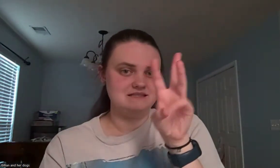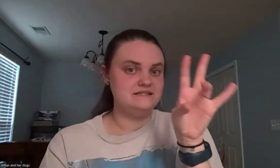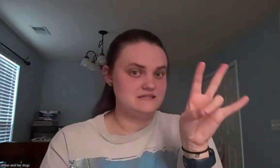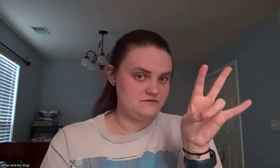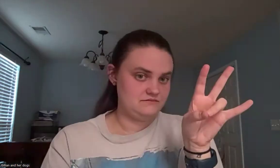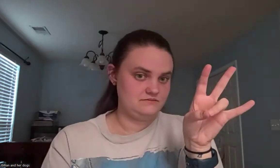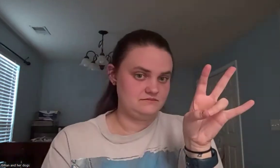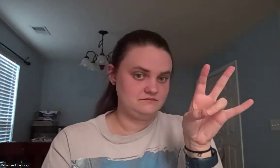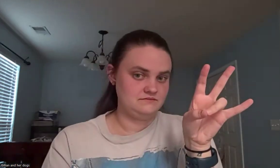4,567.